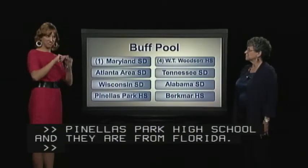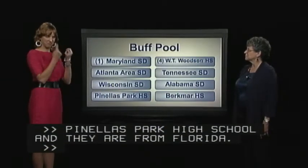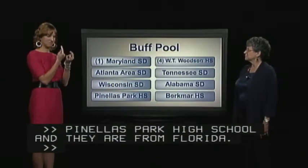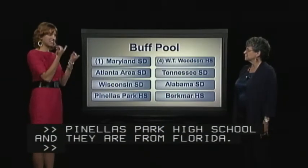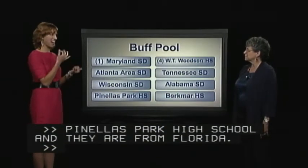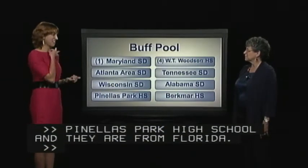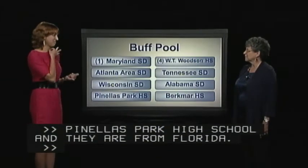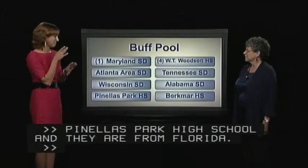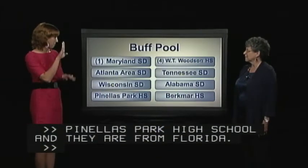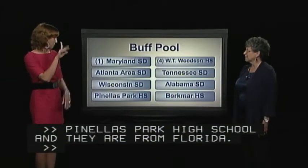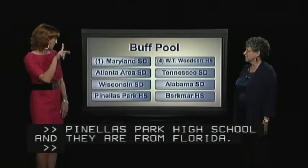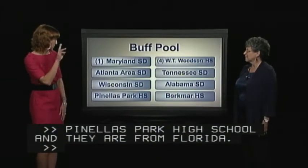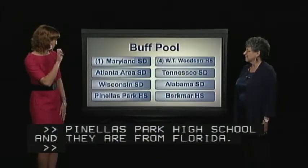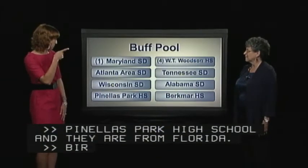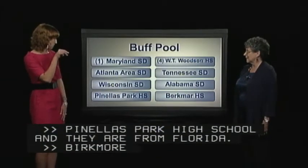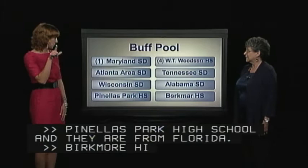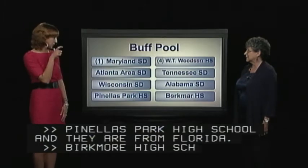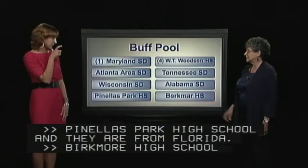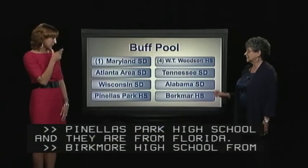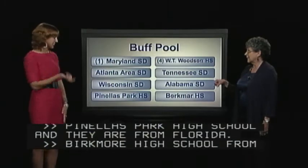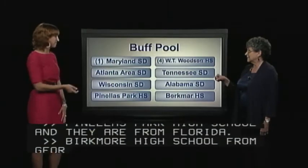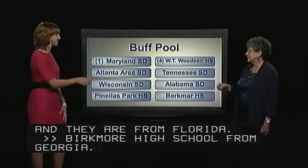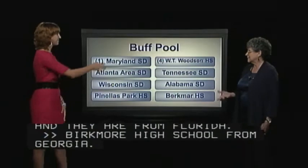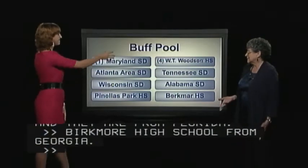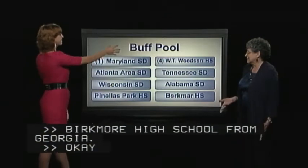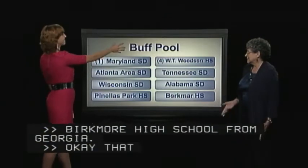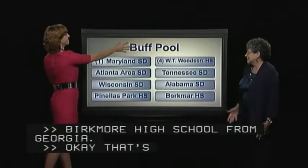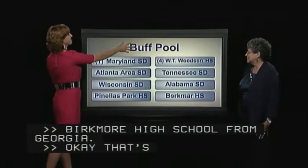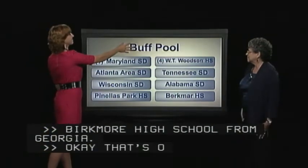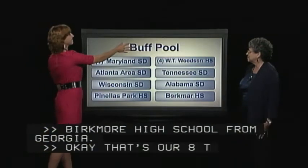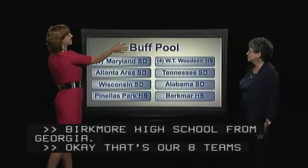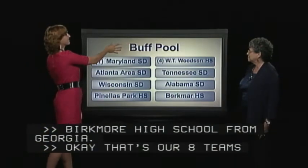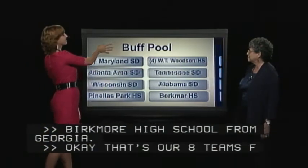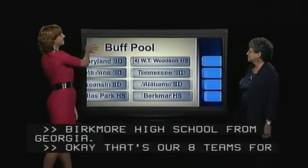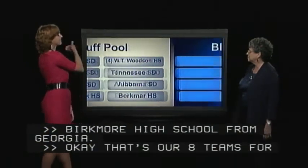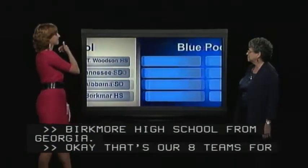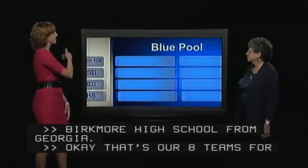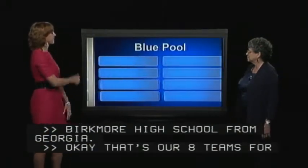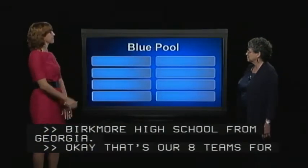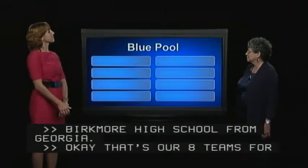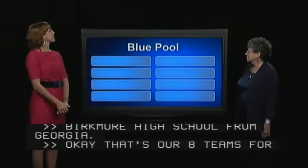Okay, then that's our 8 teams for our buff pool. Let's go ahead and see who's in our blue pool. Sure.